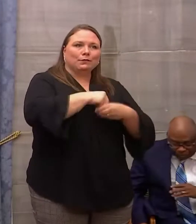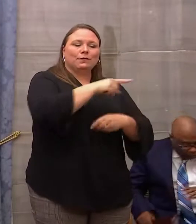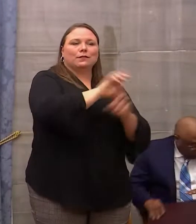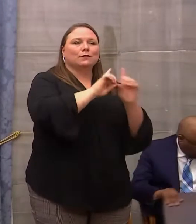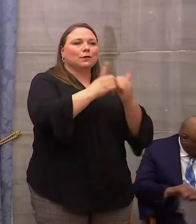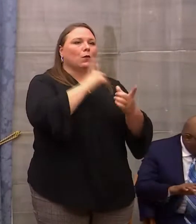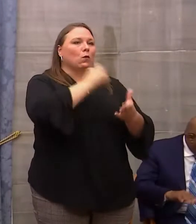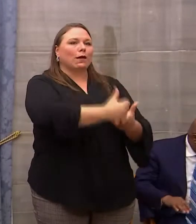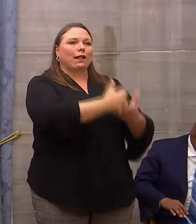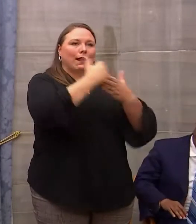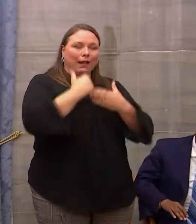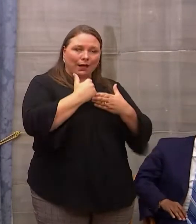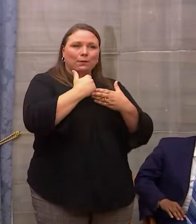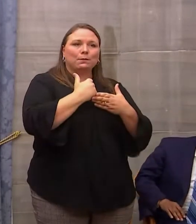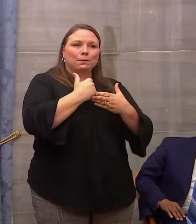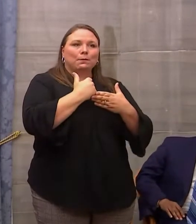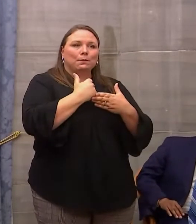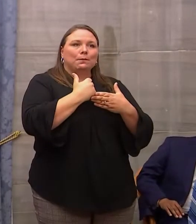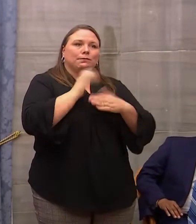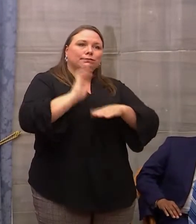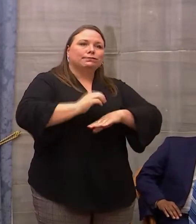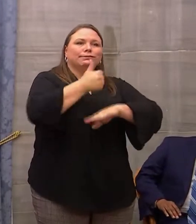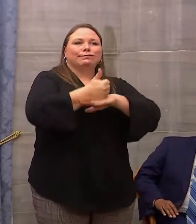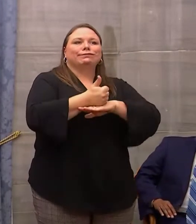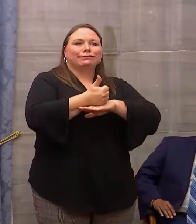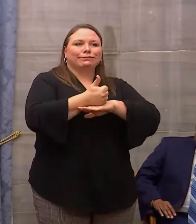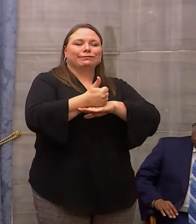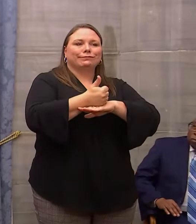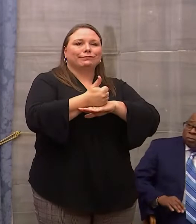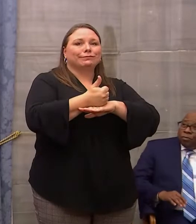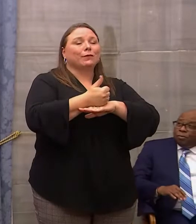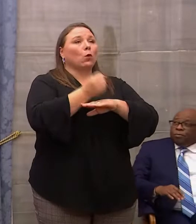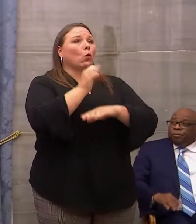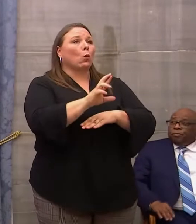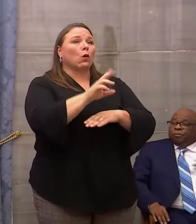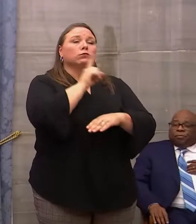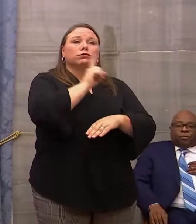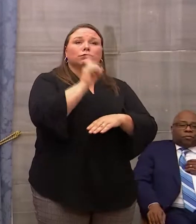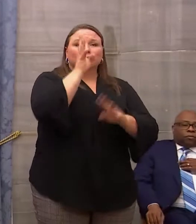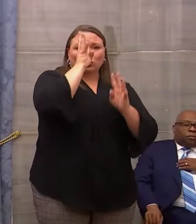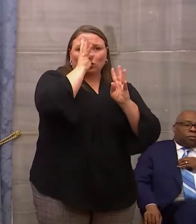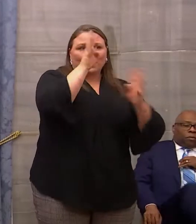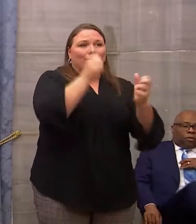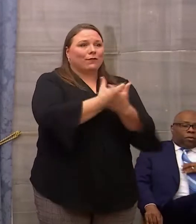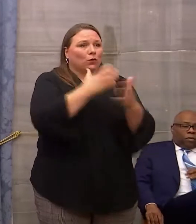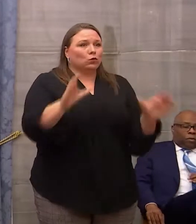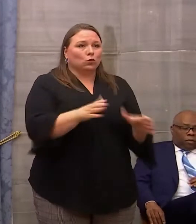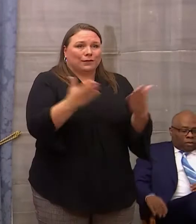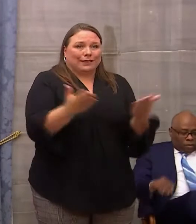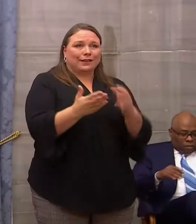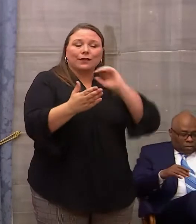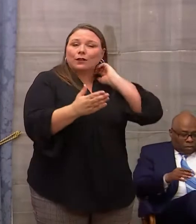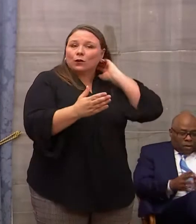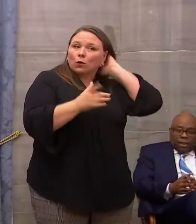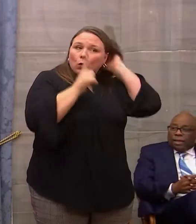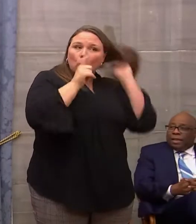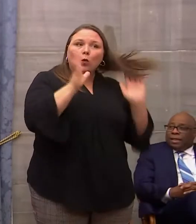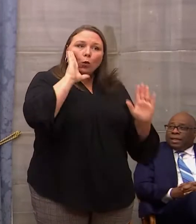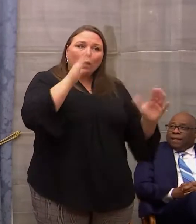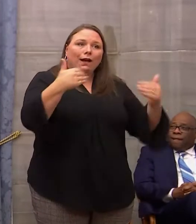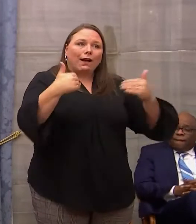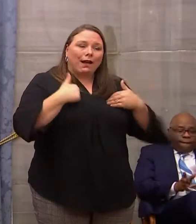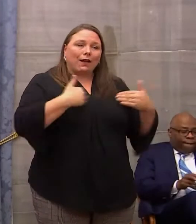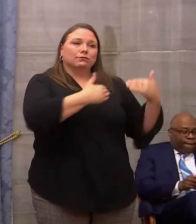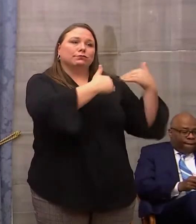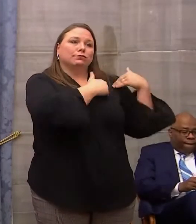that have helped to implement or really to create what we're doing here, and who will be tasked with the job of